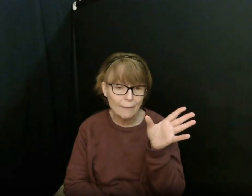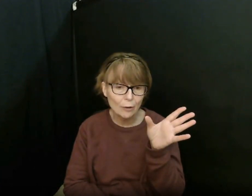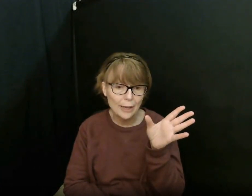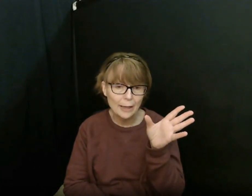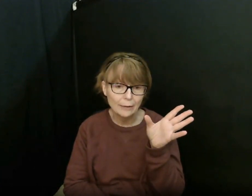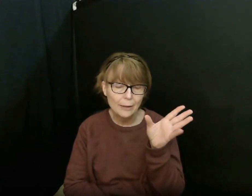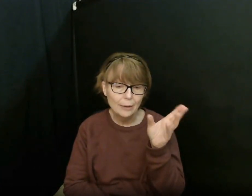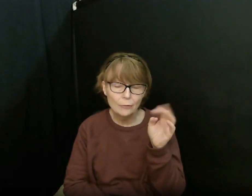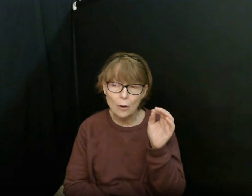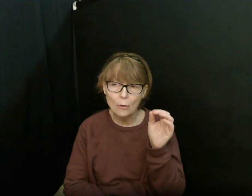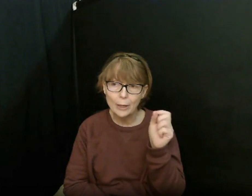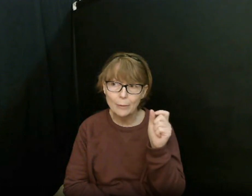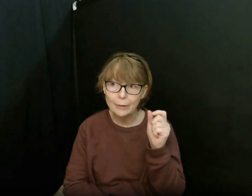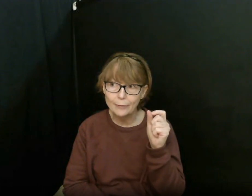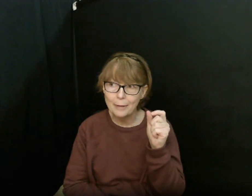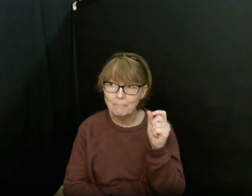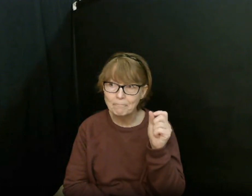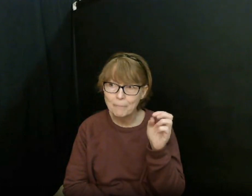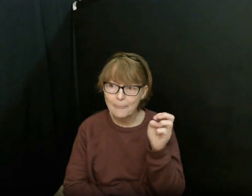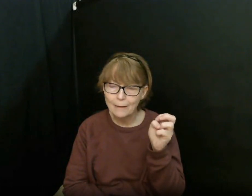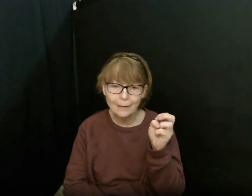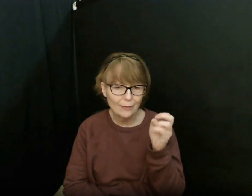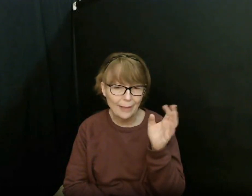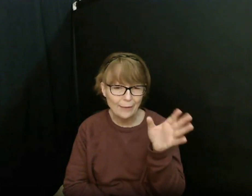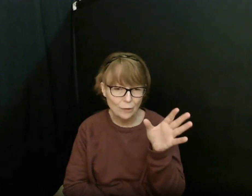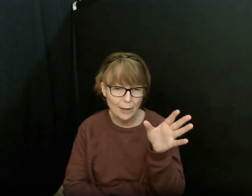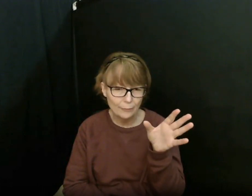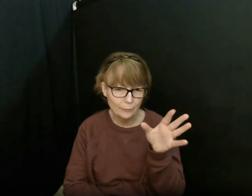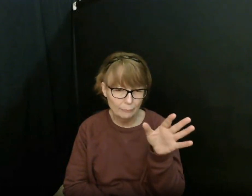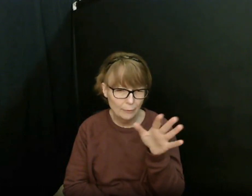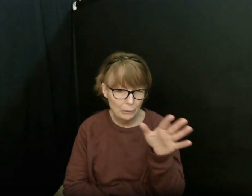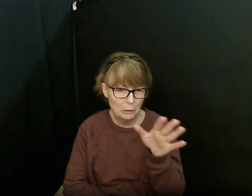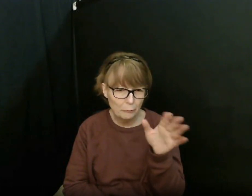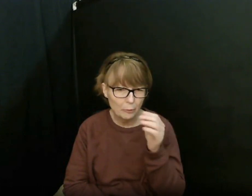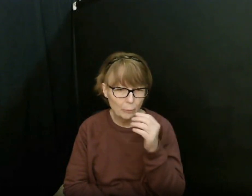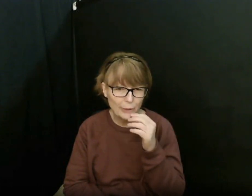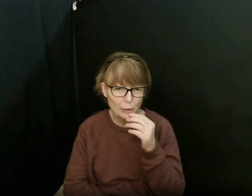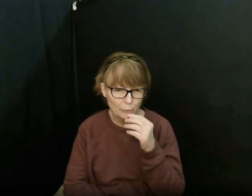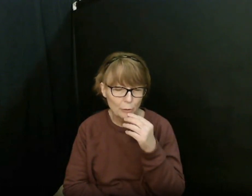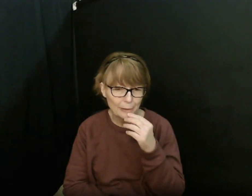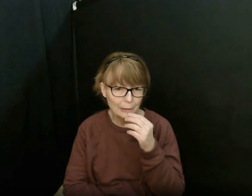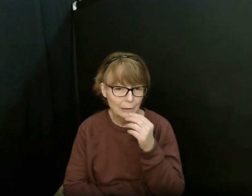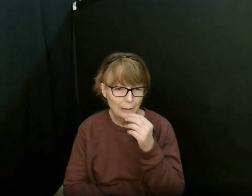level, and so it was like the last chance. You know, it was a reading group, and